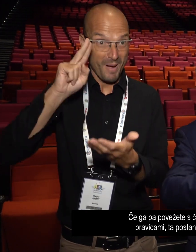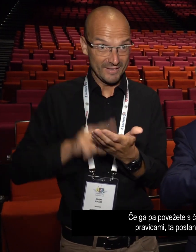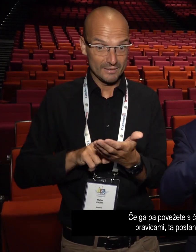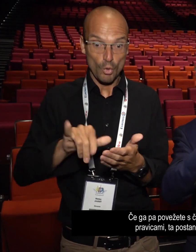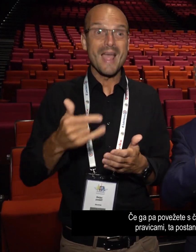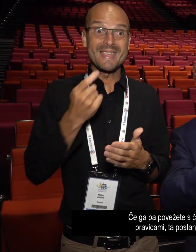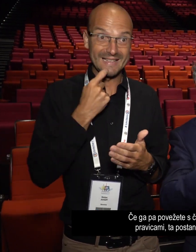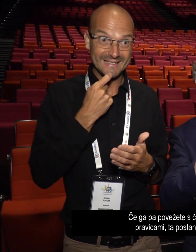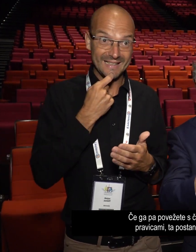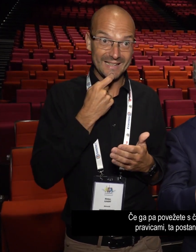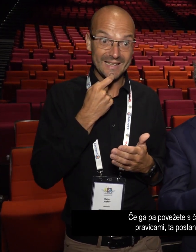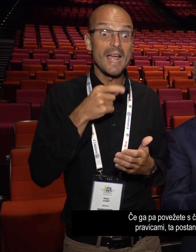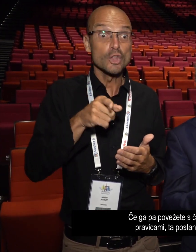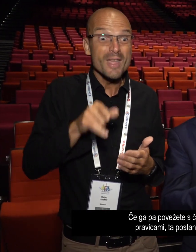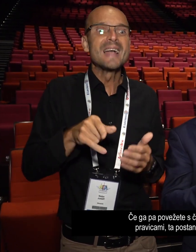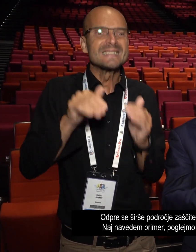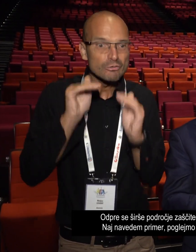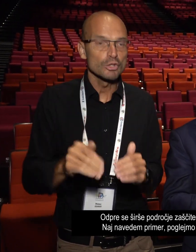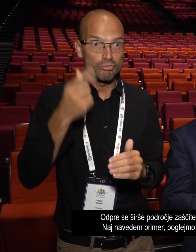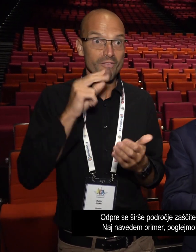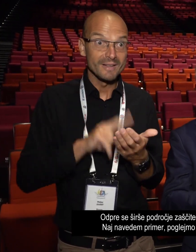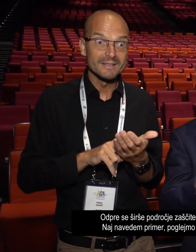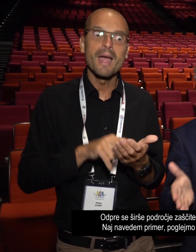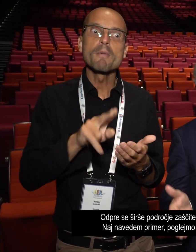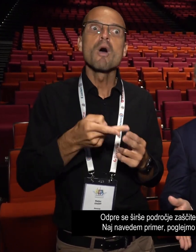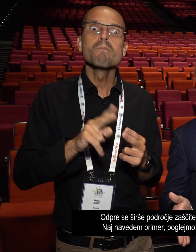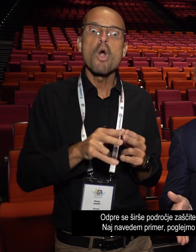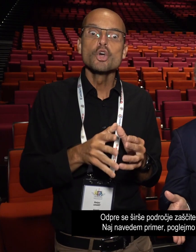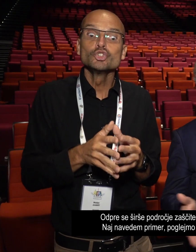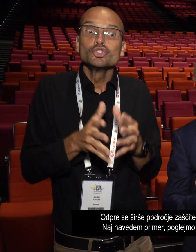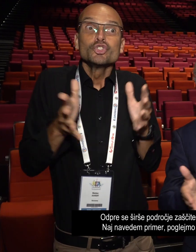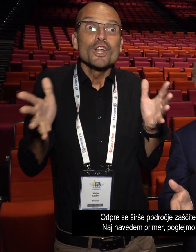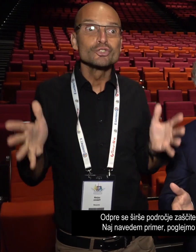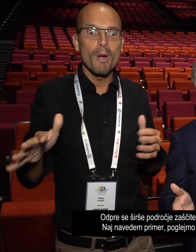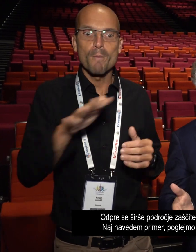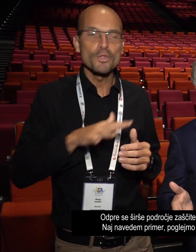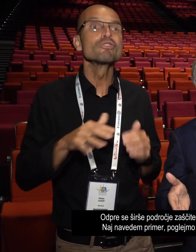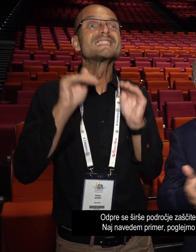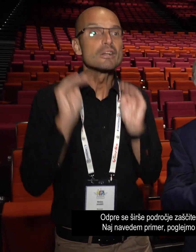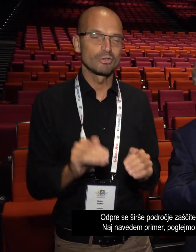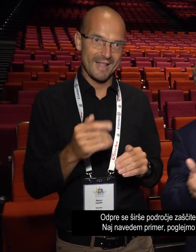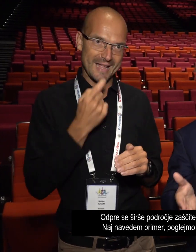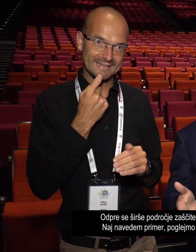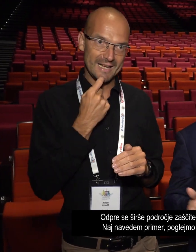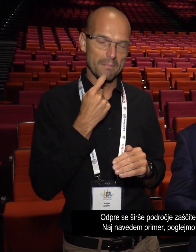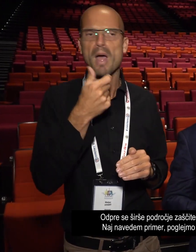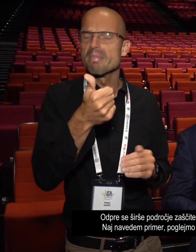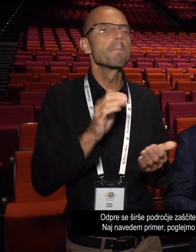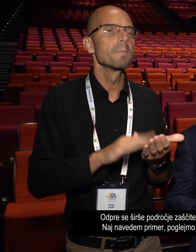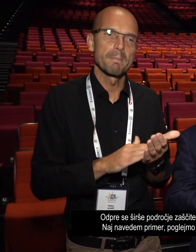therefore human rights to be considered, then you have a much wider area of protection. One very simple example is